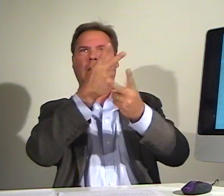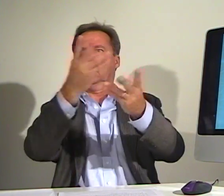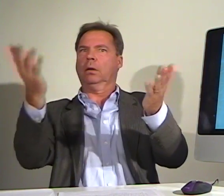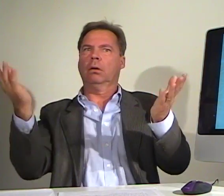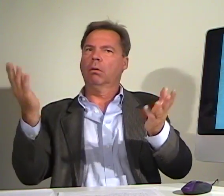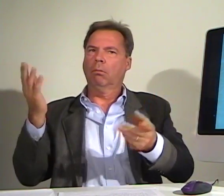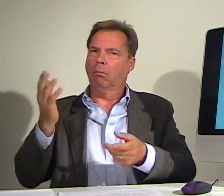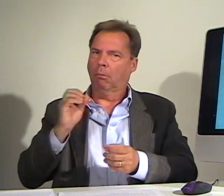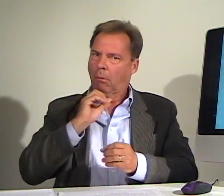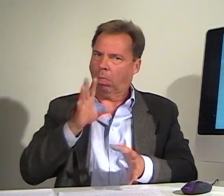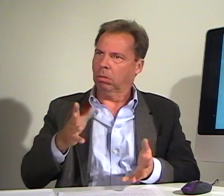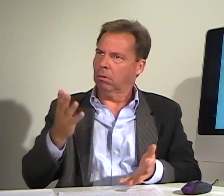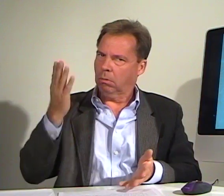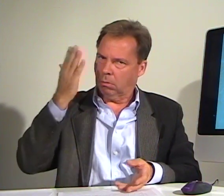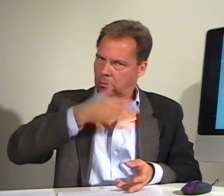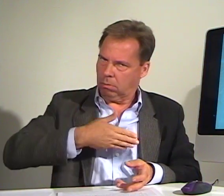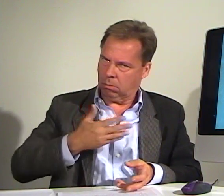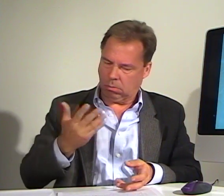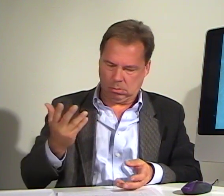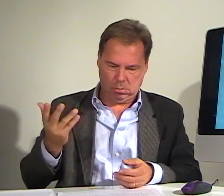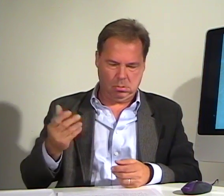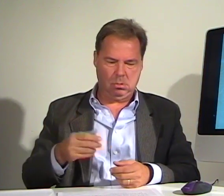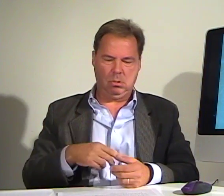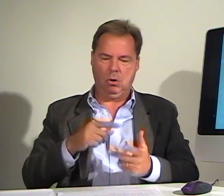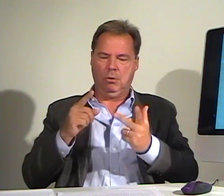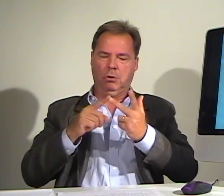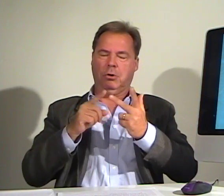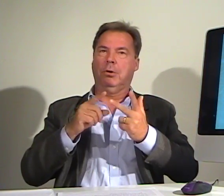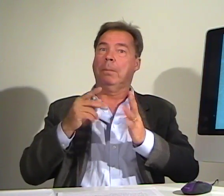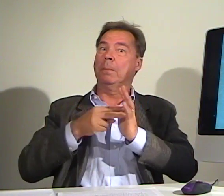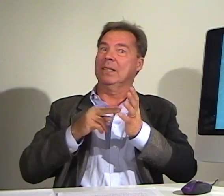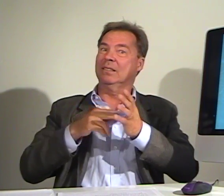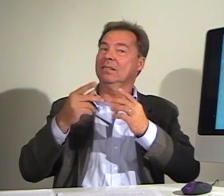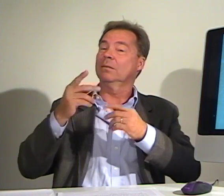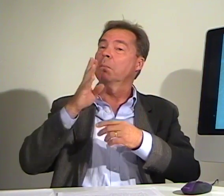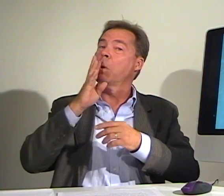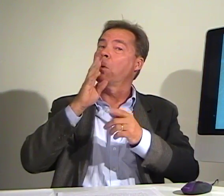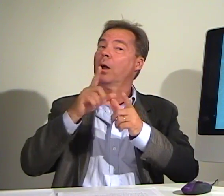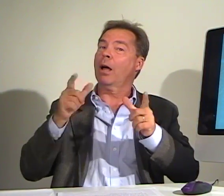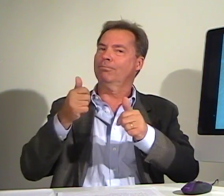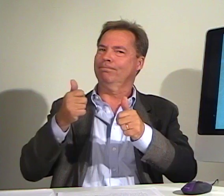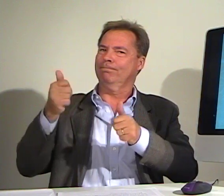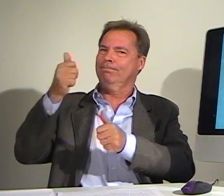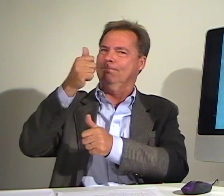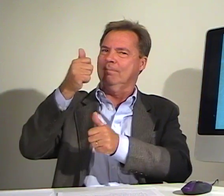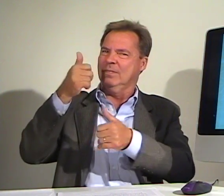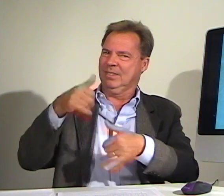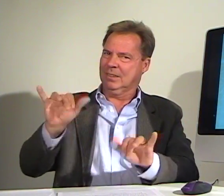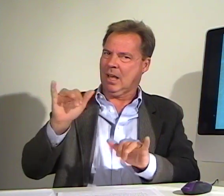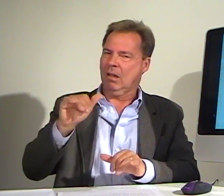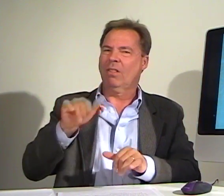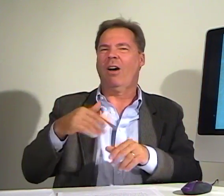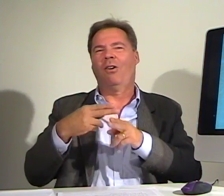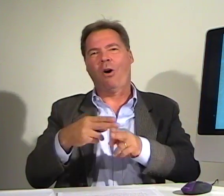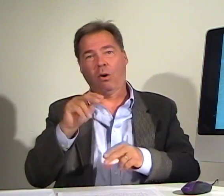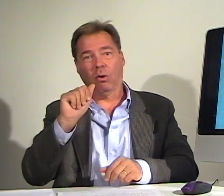signing environment is also something that universal design overlooks. So because spoken language is